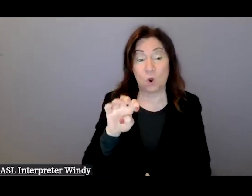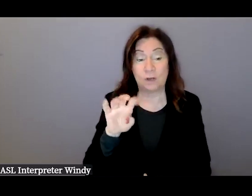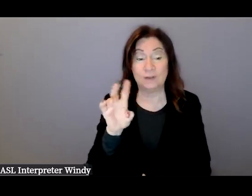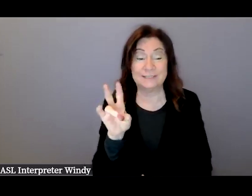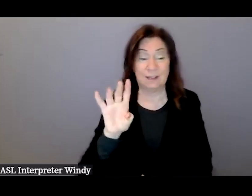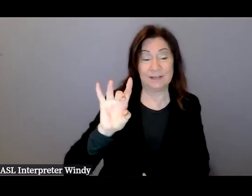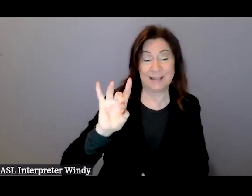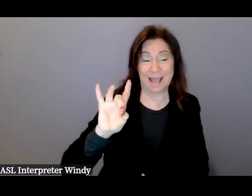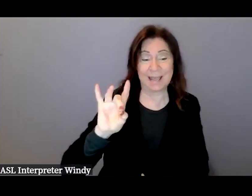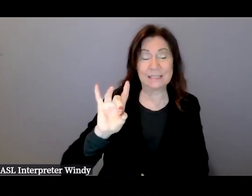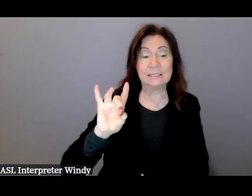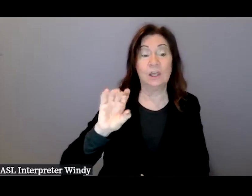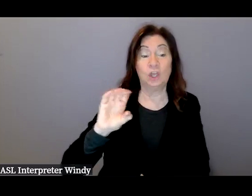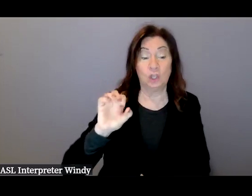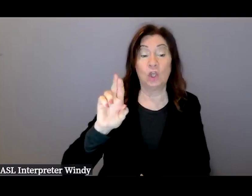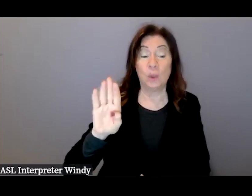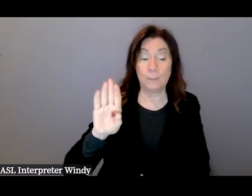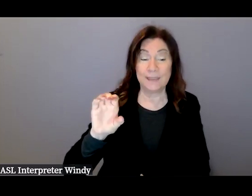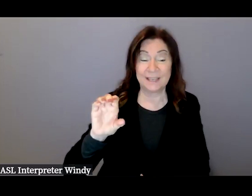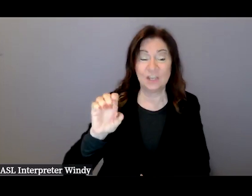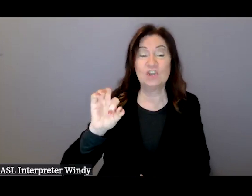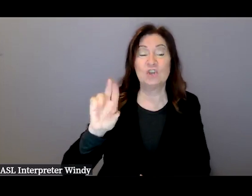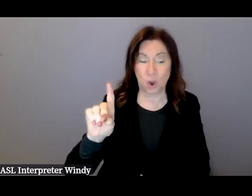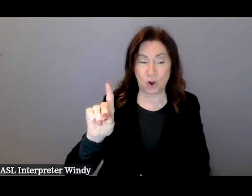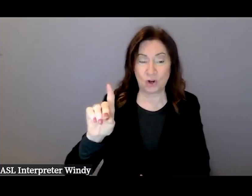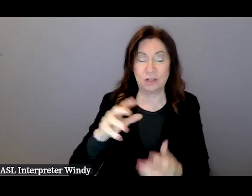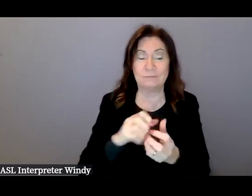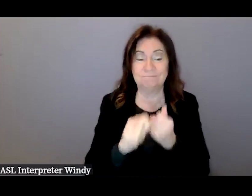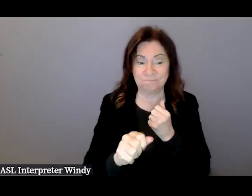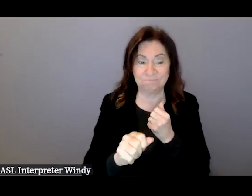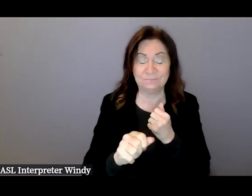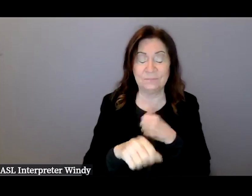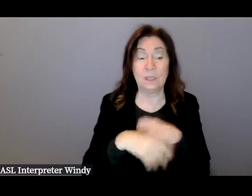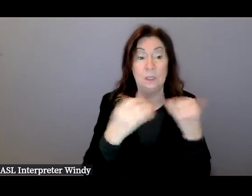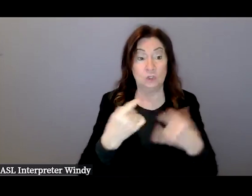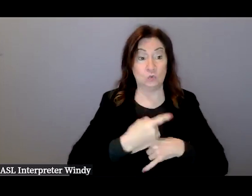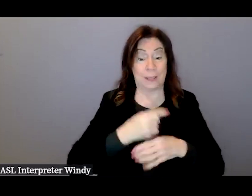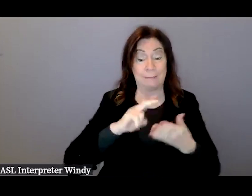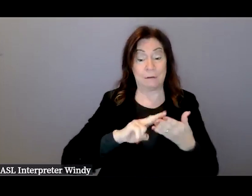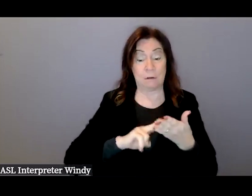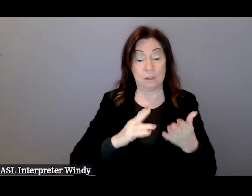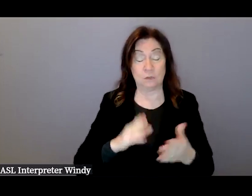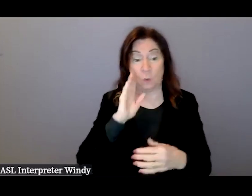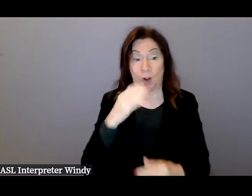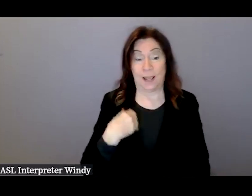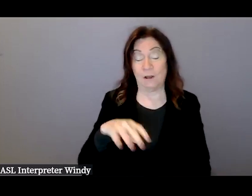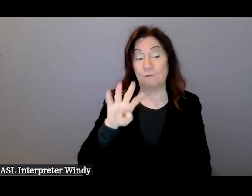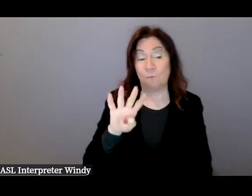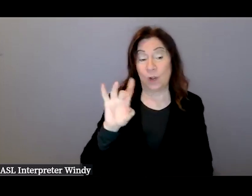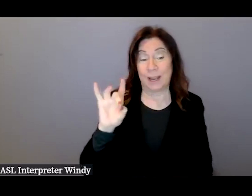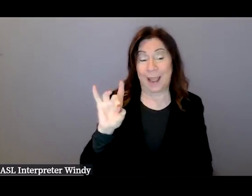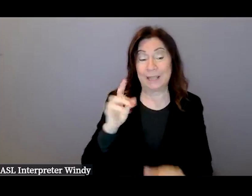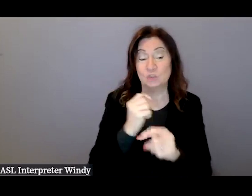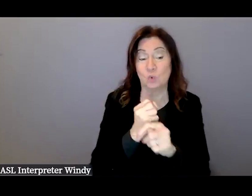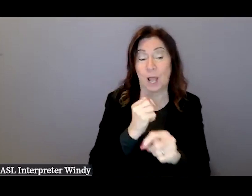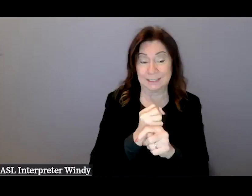171,478 cubic yards of storm debris. Today, the contractor will have 48 trucks running.